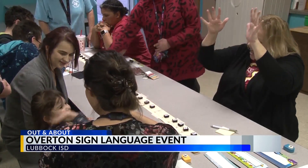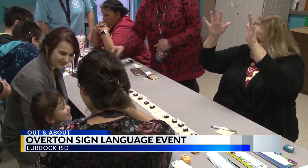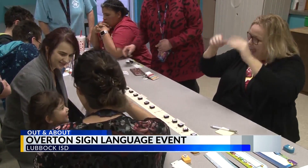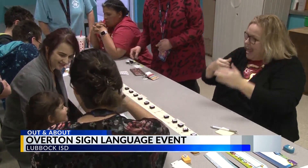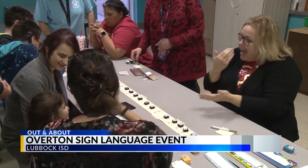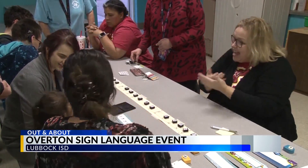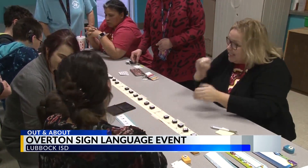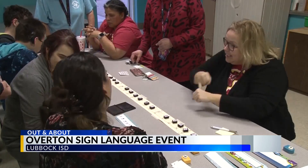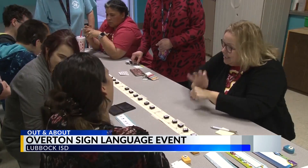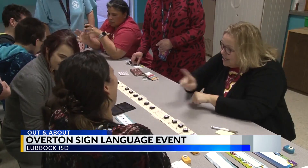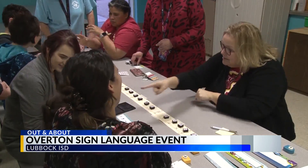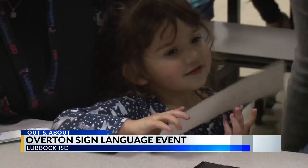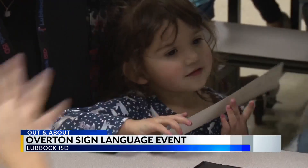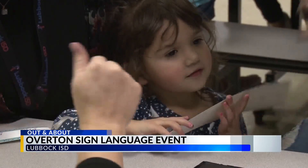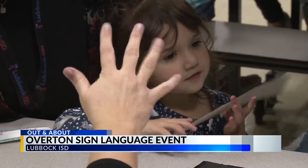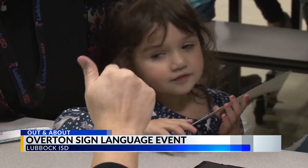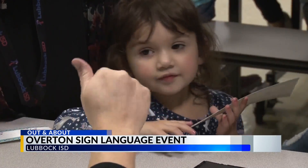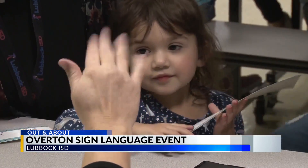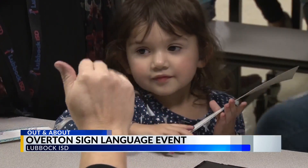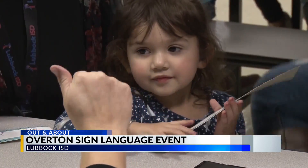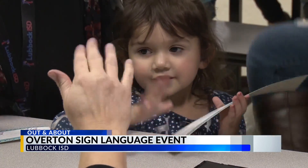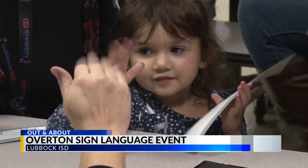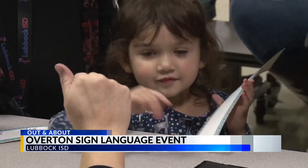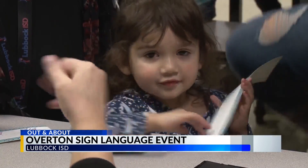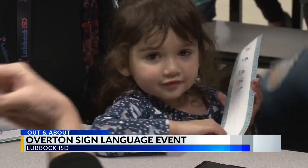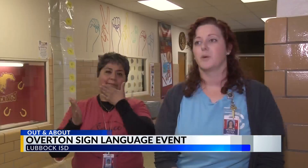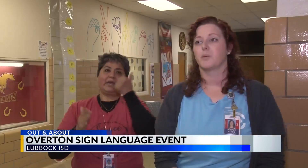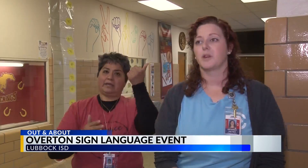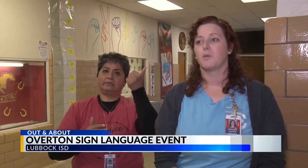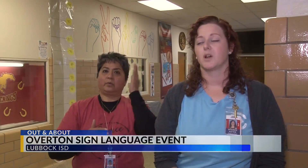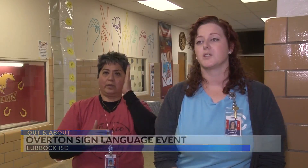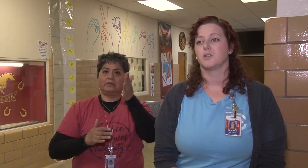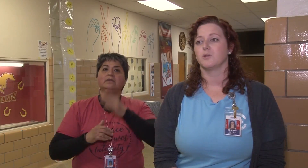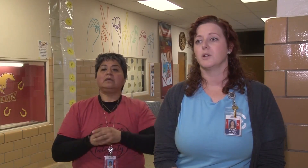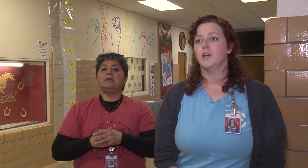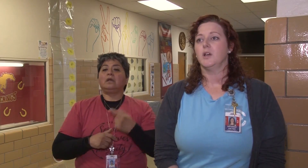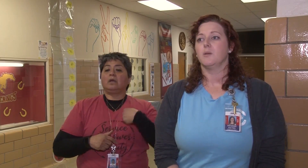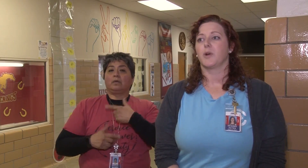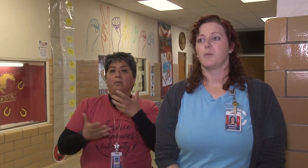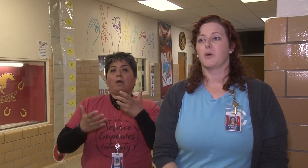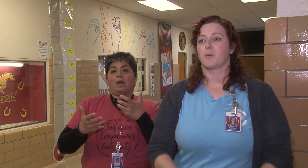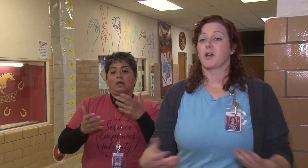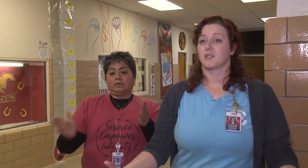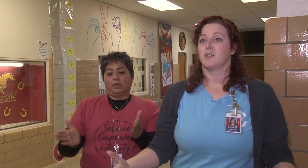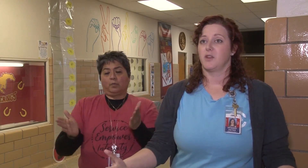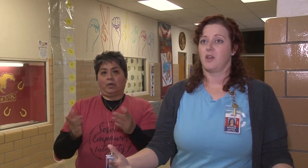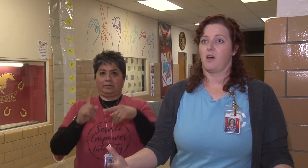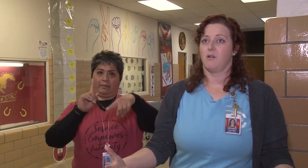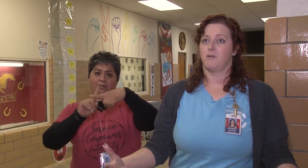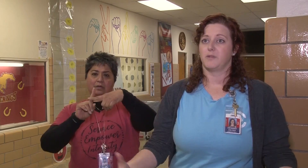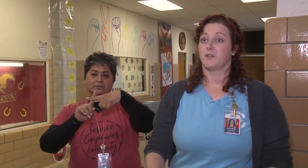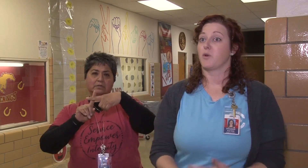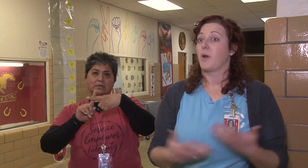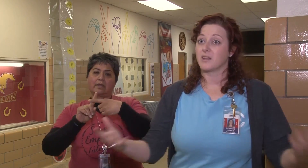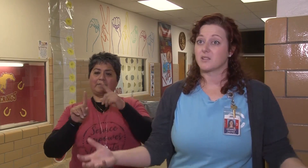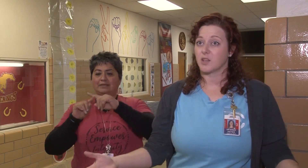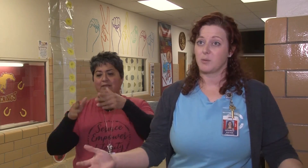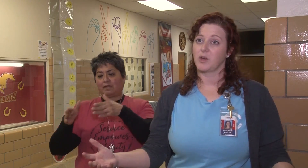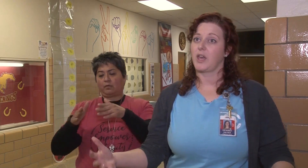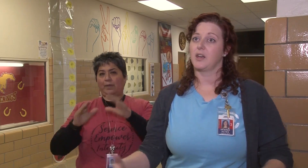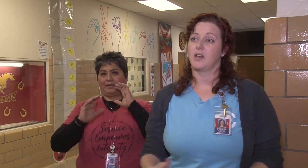names with finger letter stamps and order snacks utilizing sign language we really want to promote the positivity of different